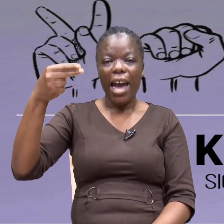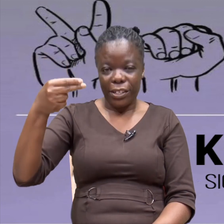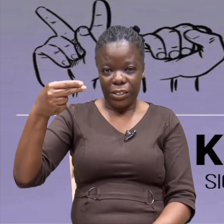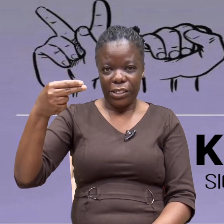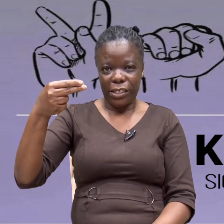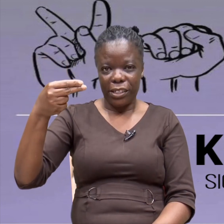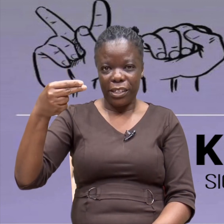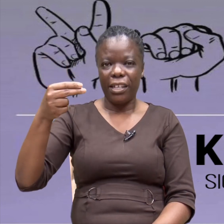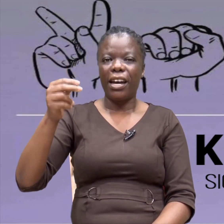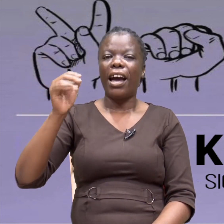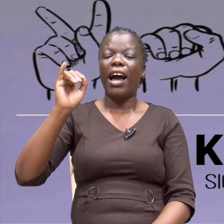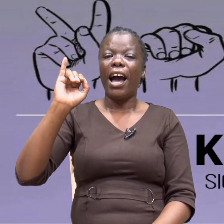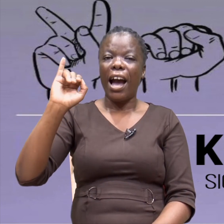H. I.